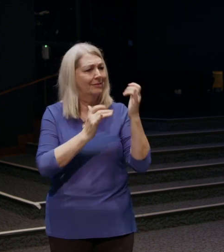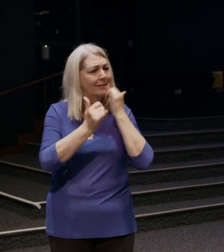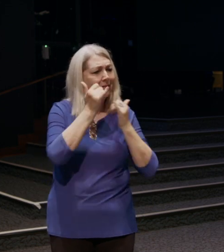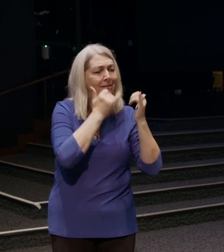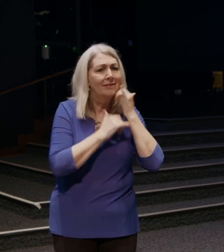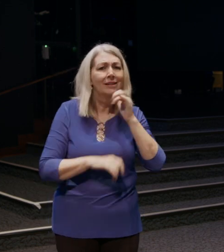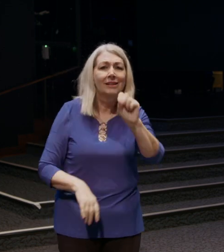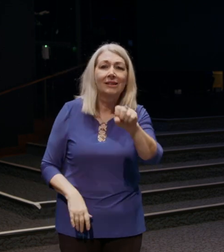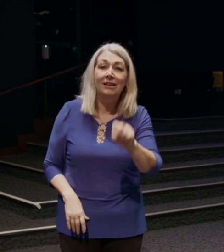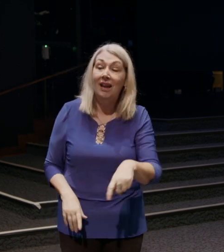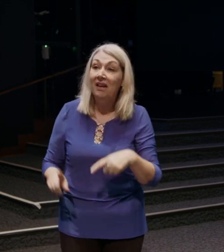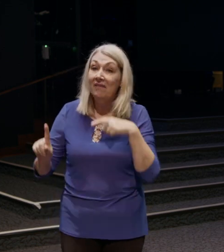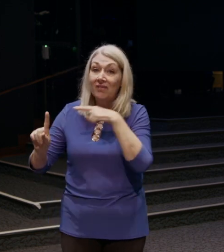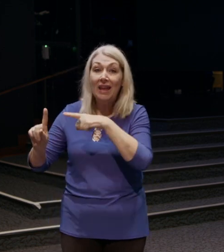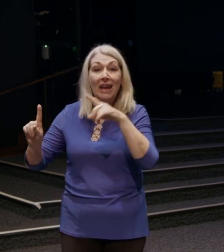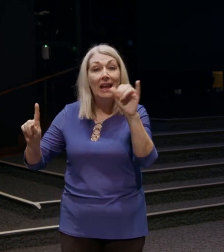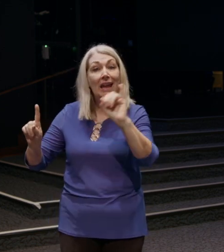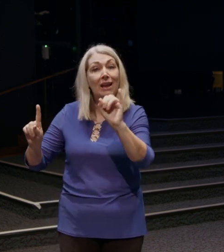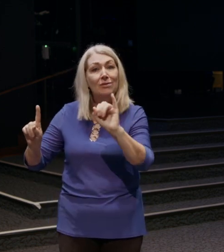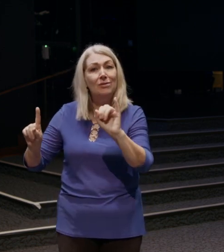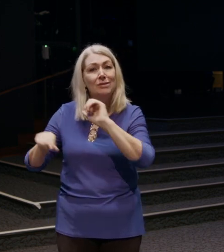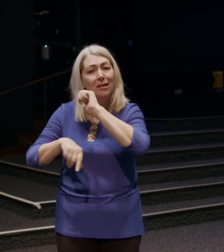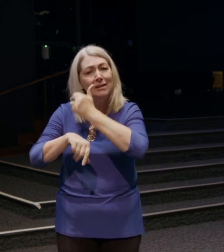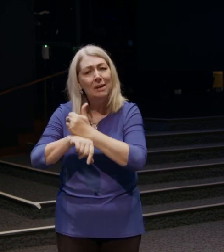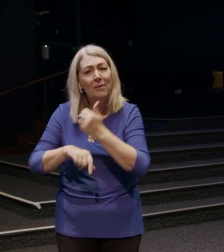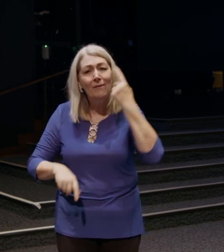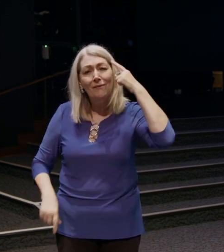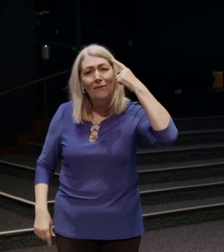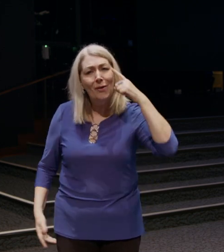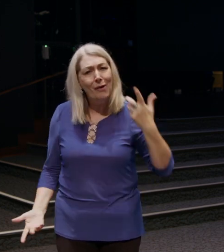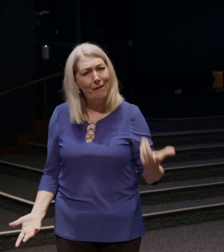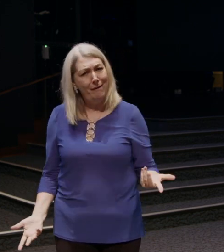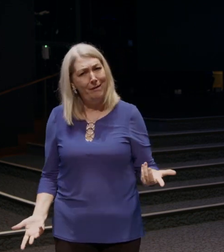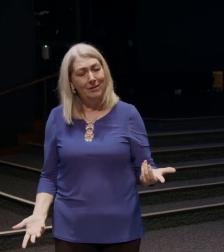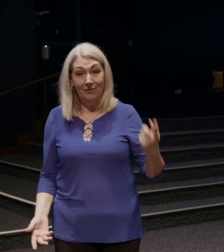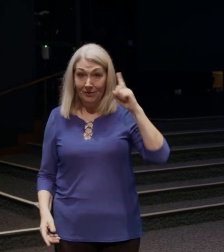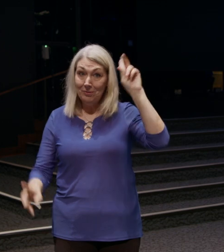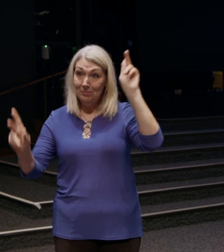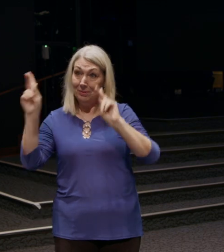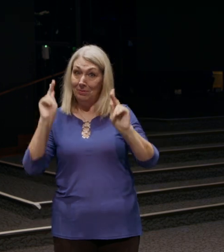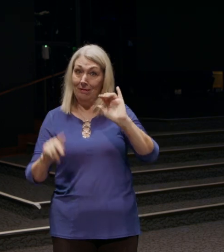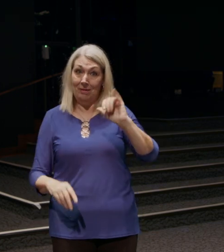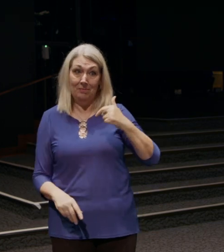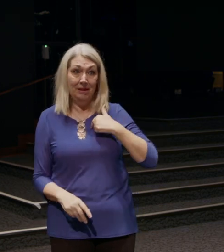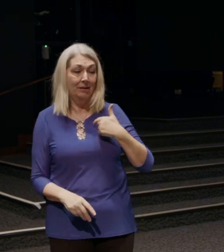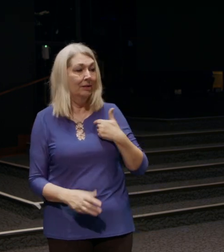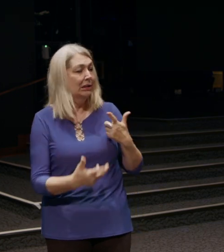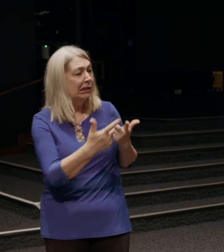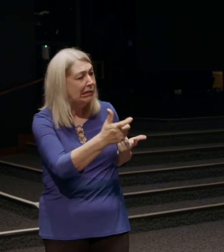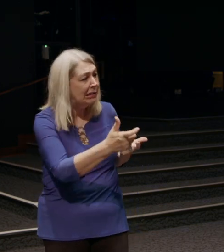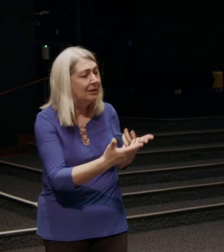Wasn't the insurance business created for people like me?